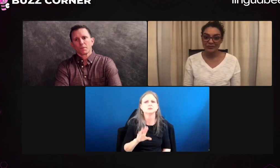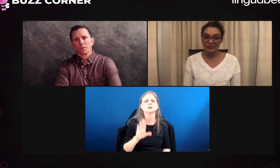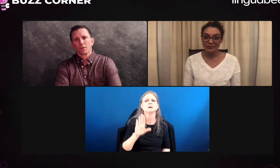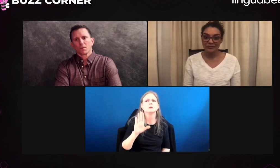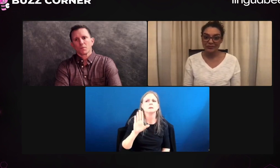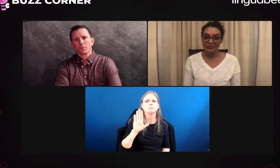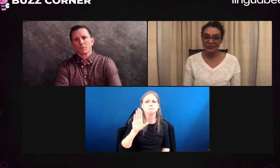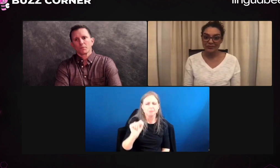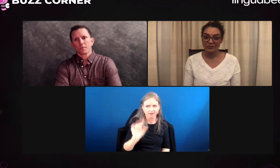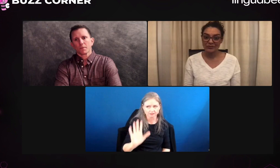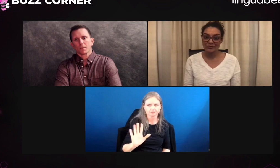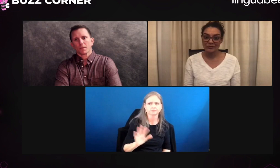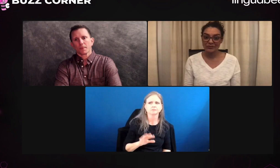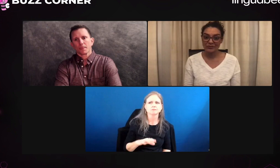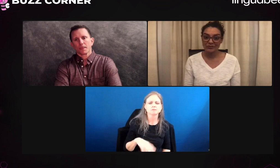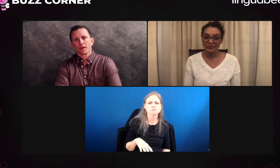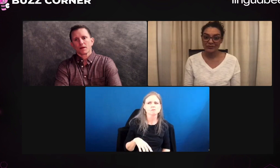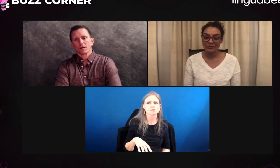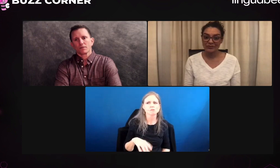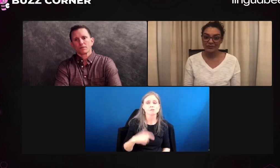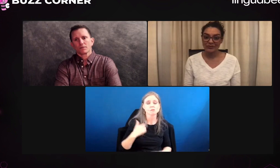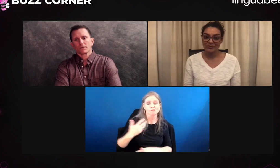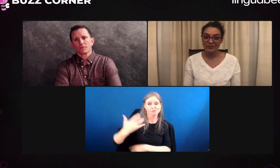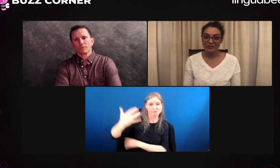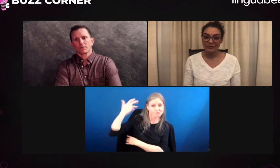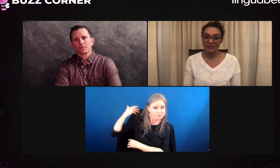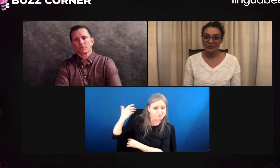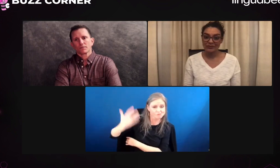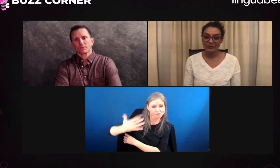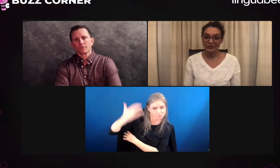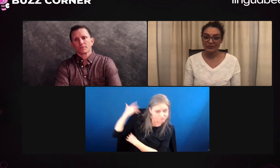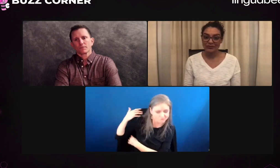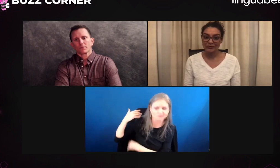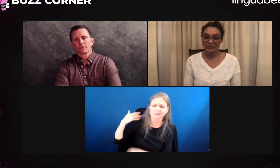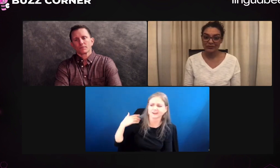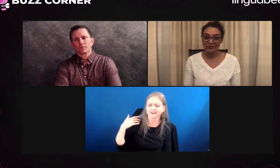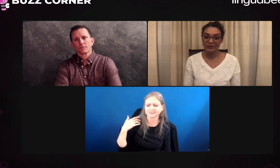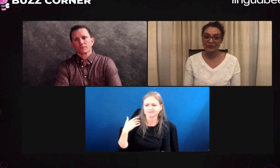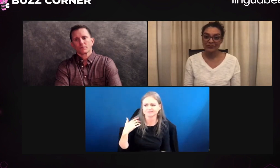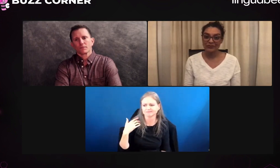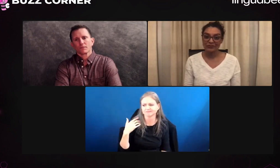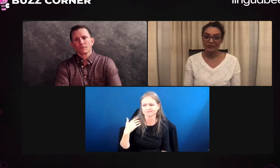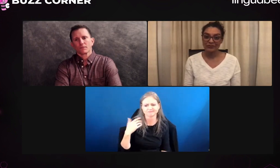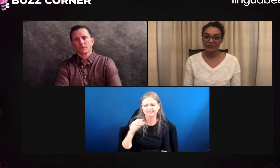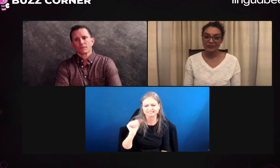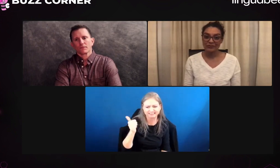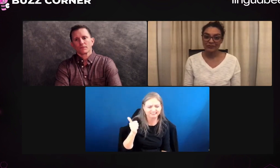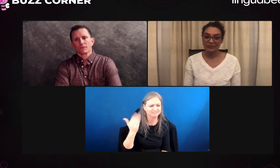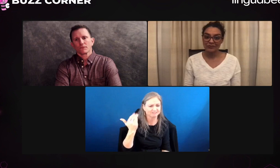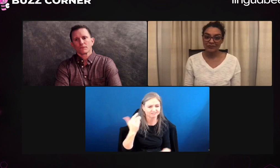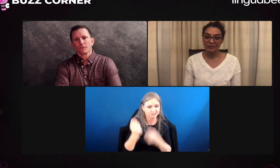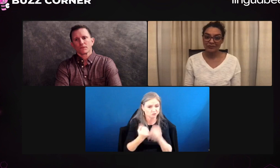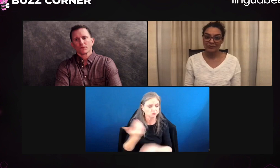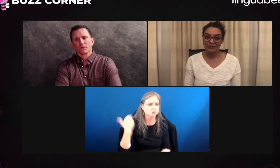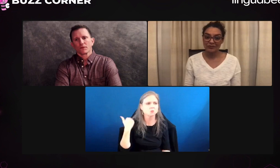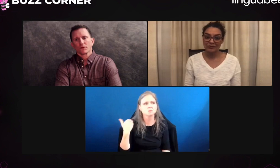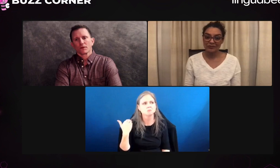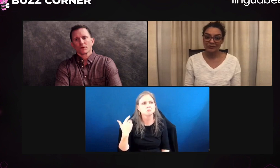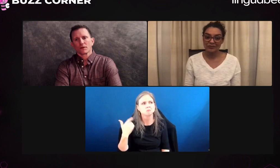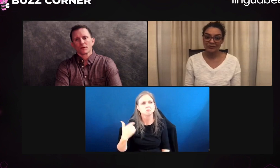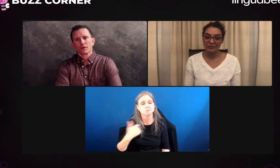I've noticed that deaf individuals by and far sometimes have various secondary people that come with them.